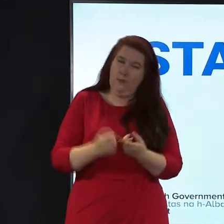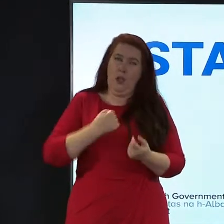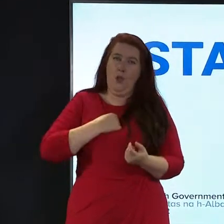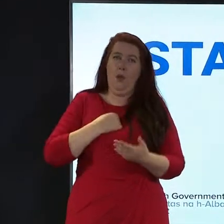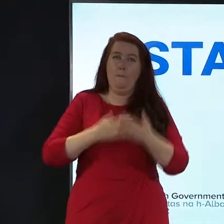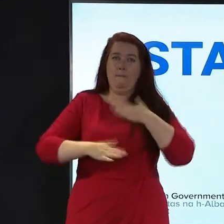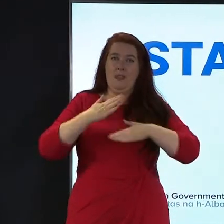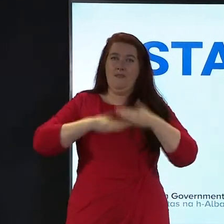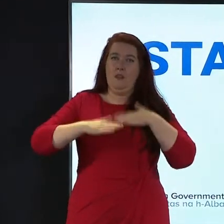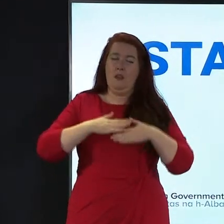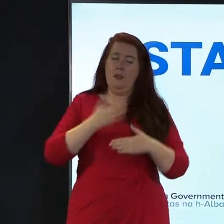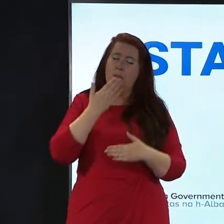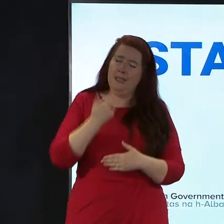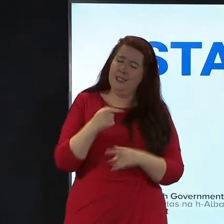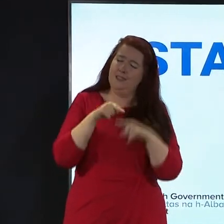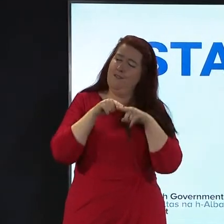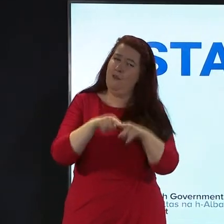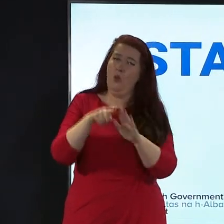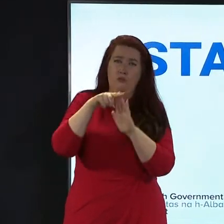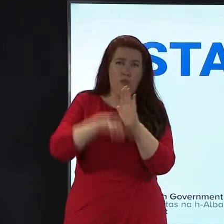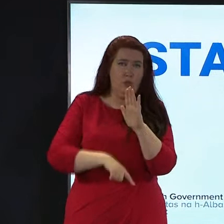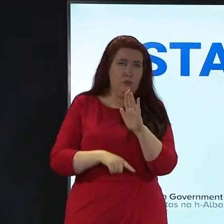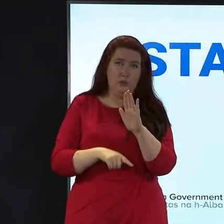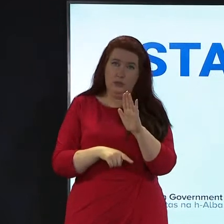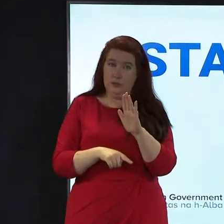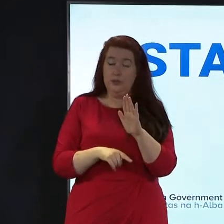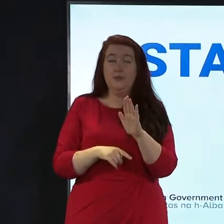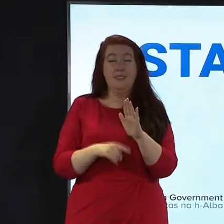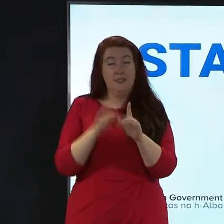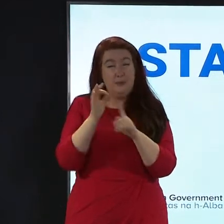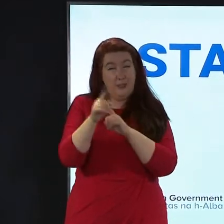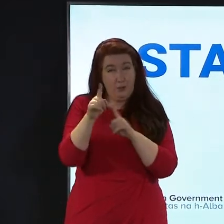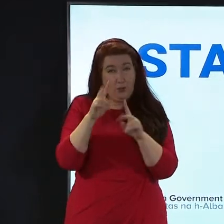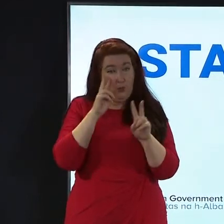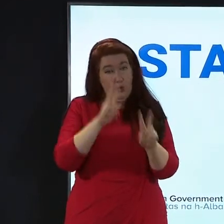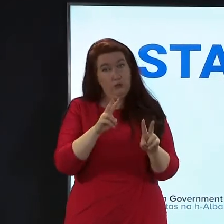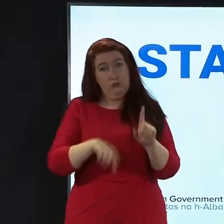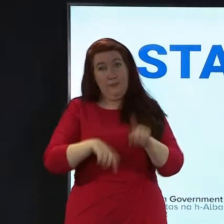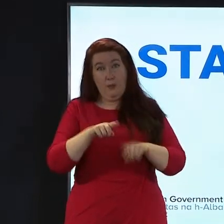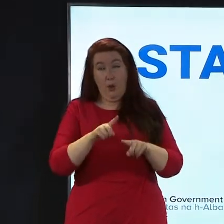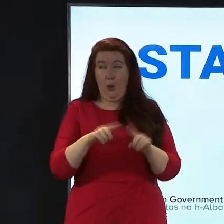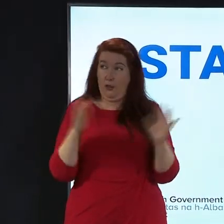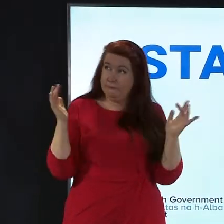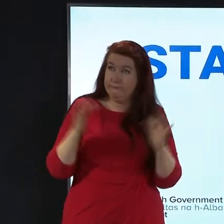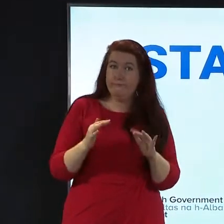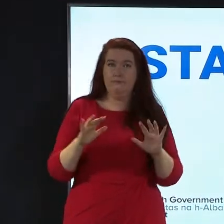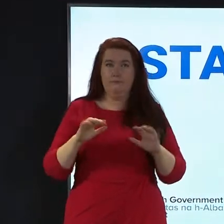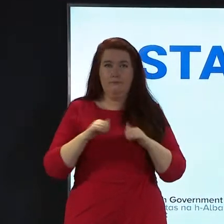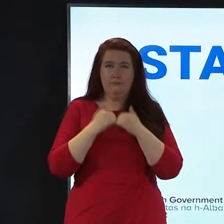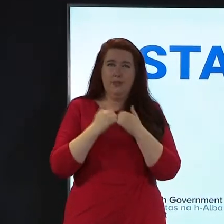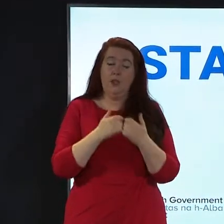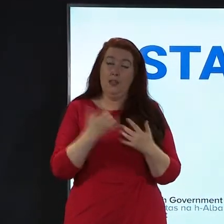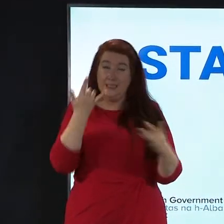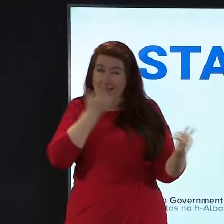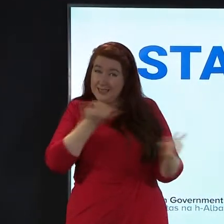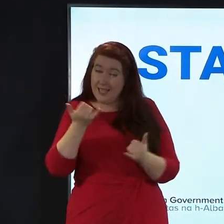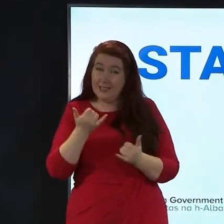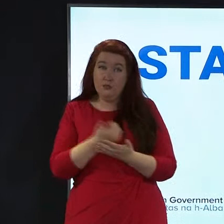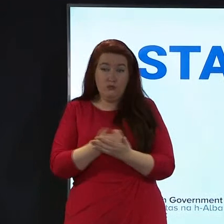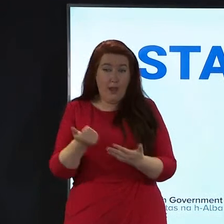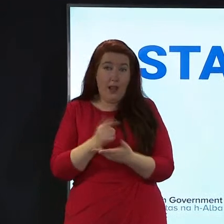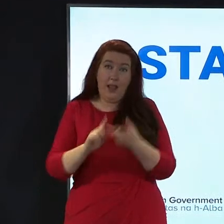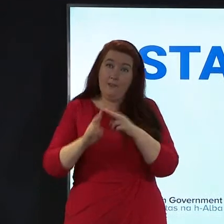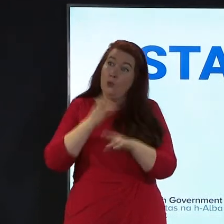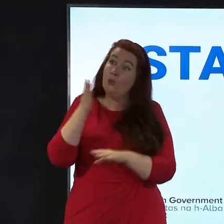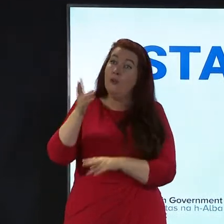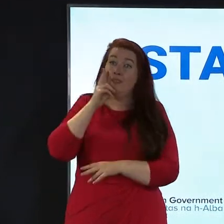to stick to all of the advice, particularly if you're watching the football. Please test yourself regularly, particularly if you're going to visit